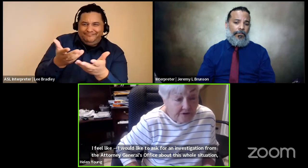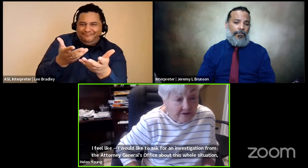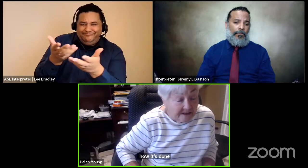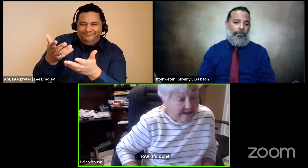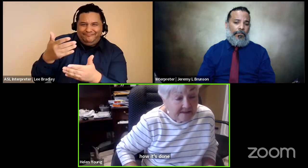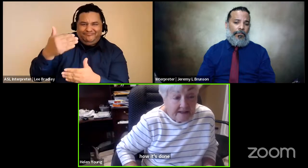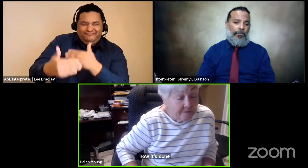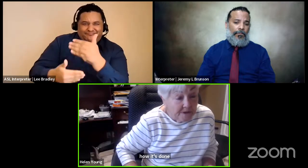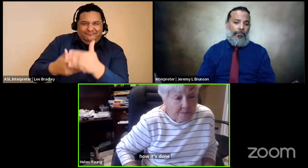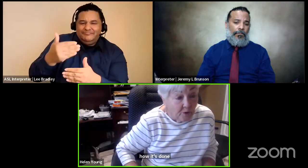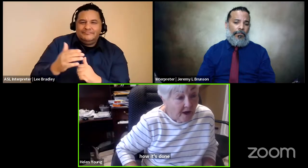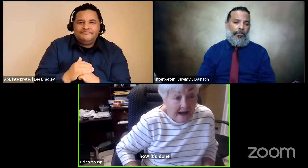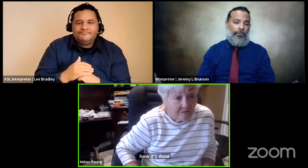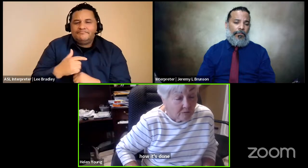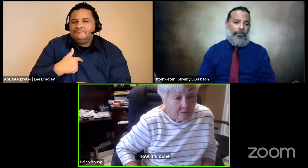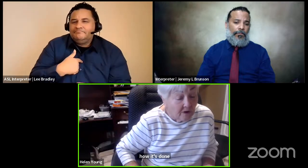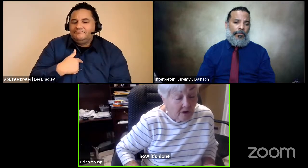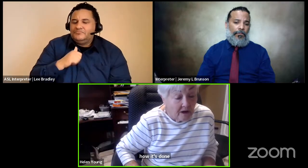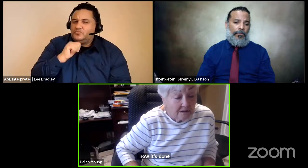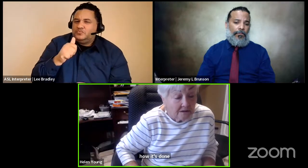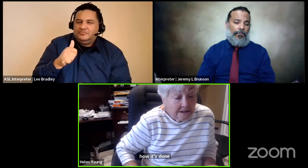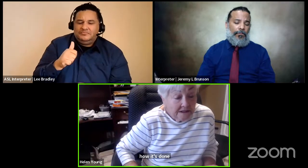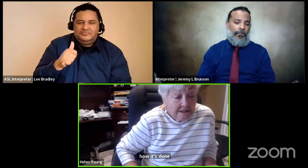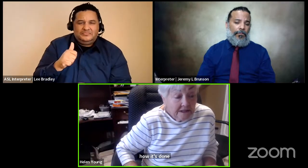don't think that people have